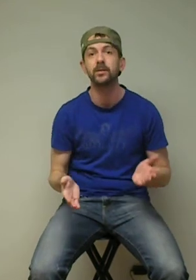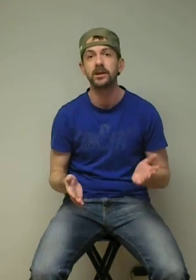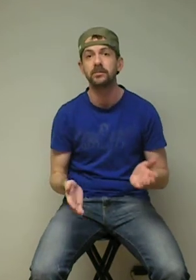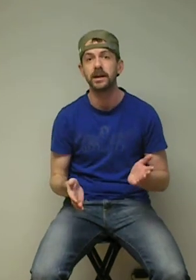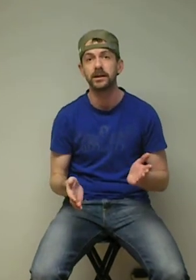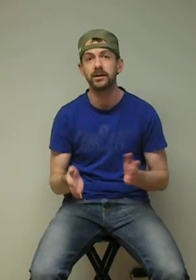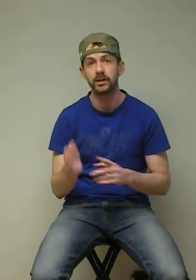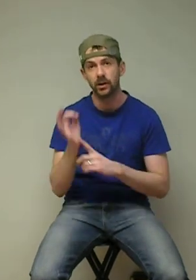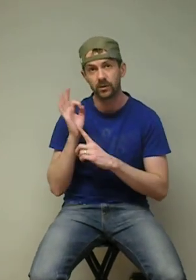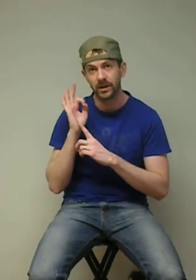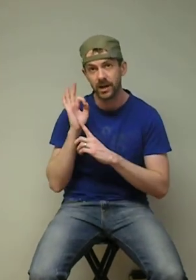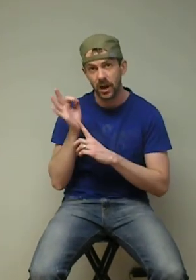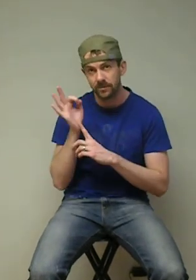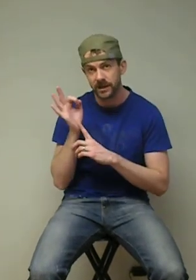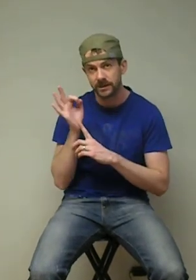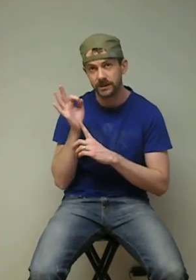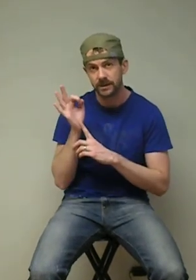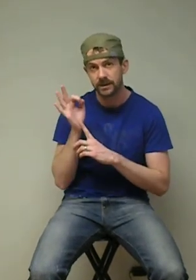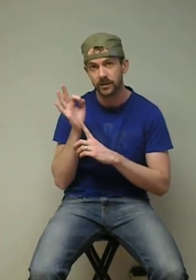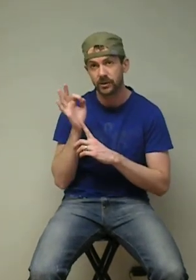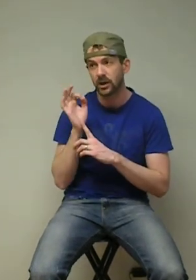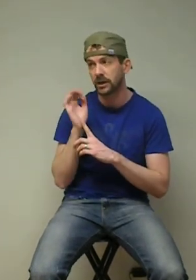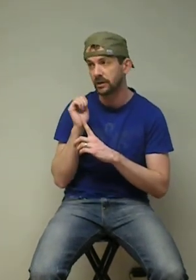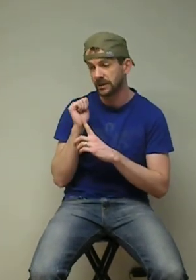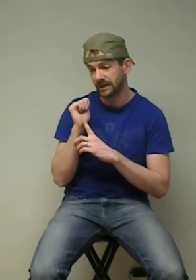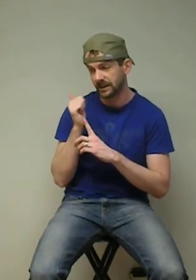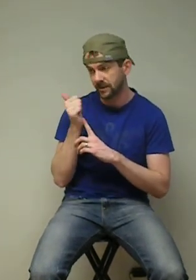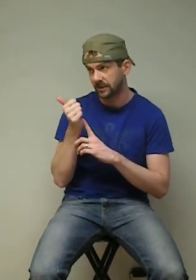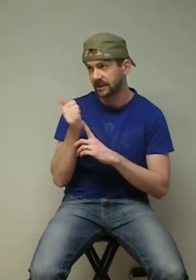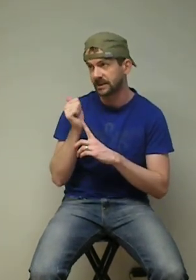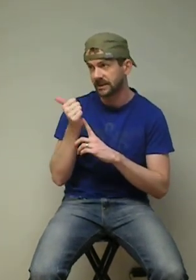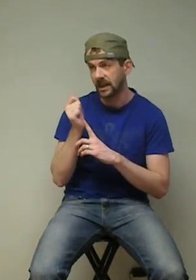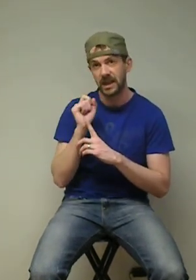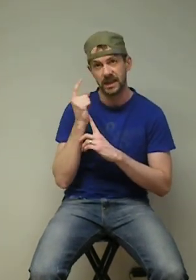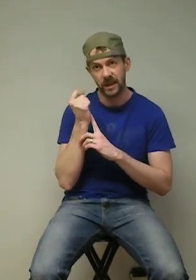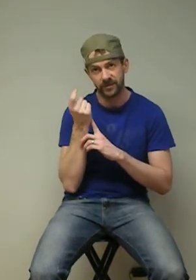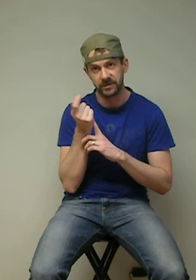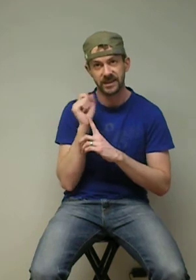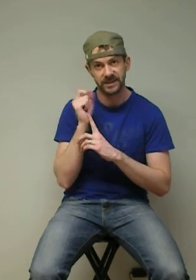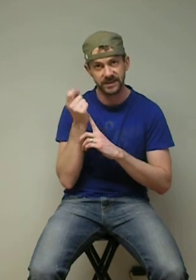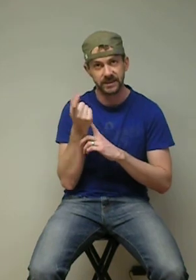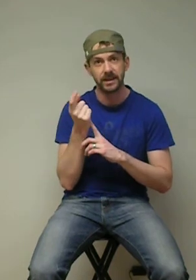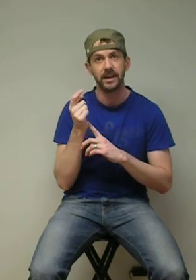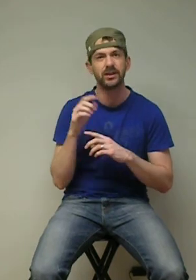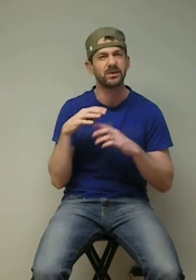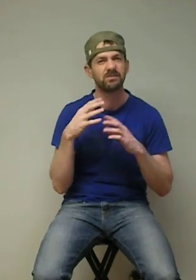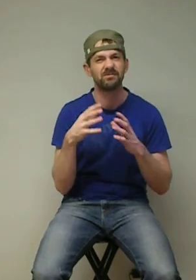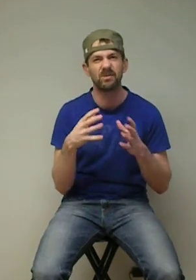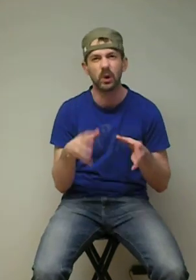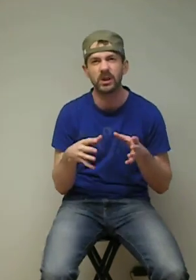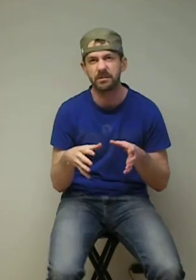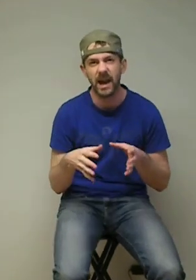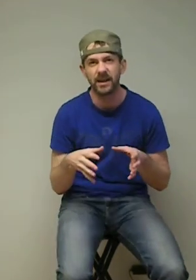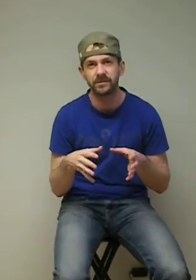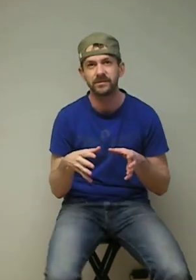Same with the minute, because you can go 9 minutes. It's not going to go 10 minutes, 11 minutes. Just looks bad.